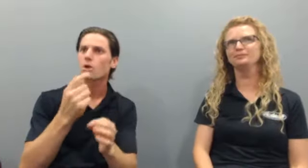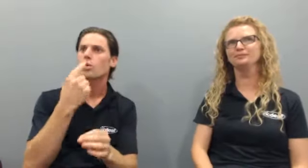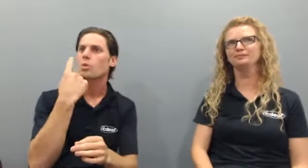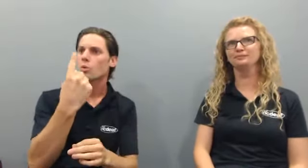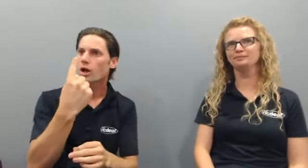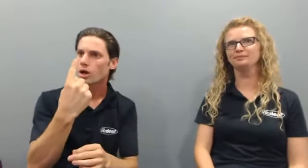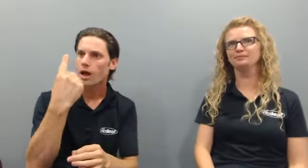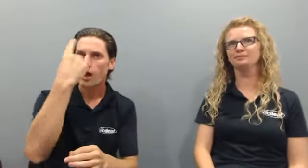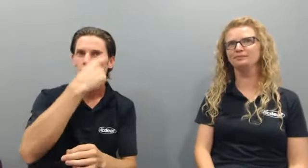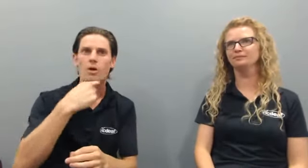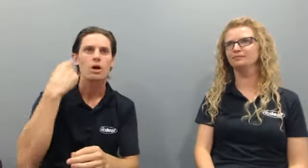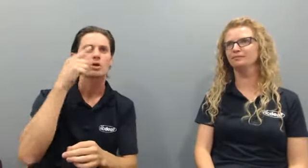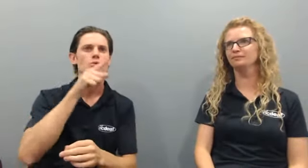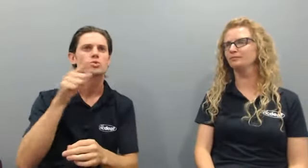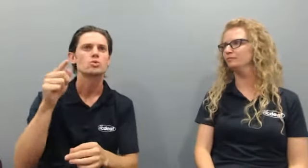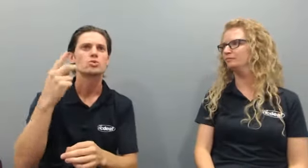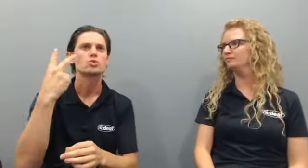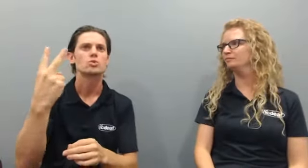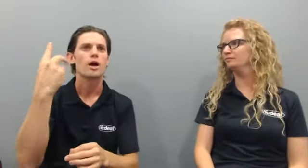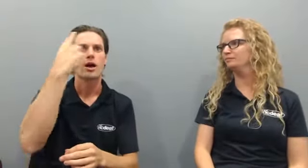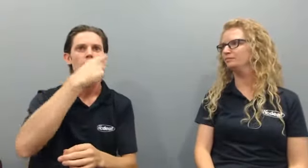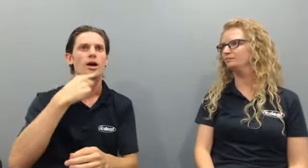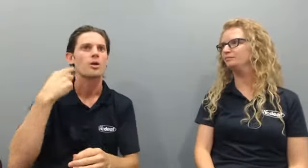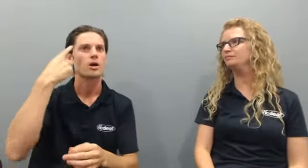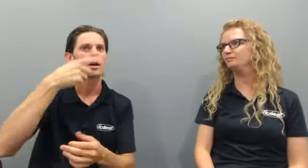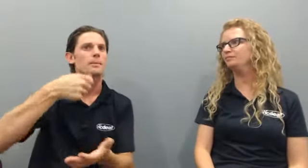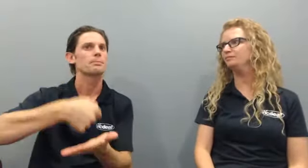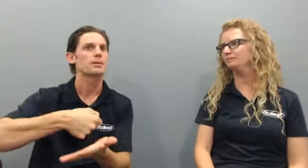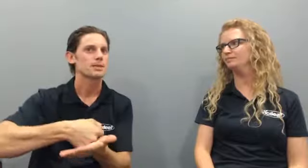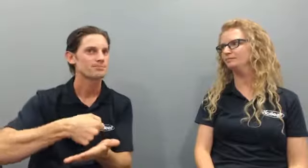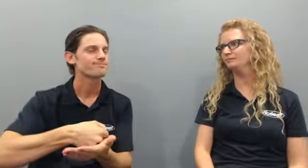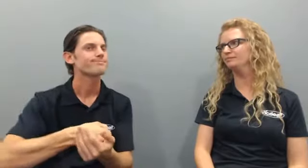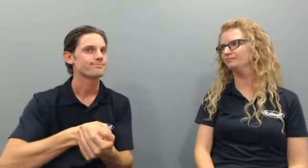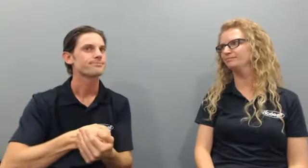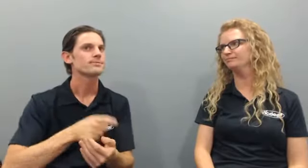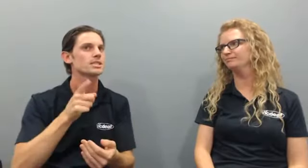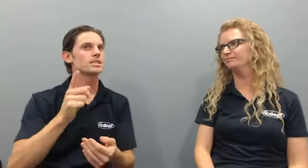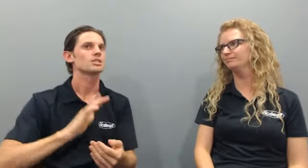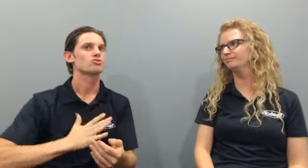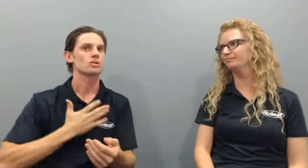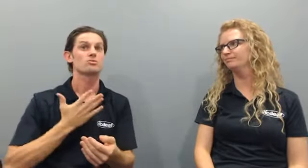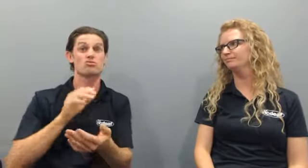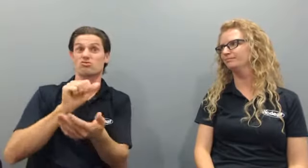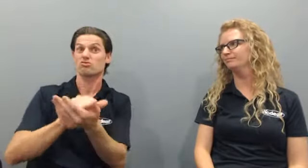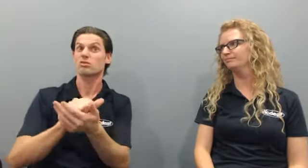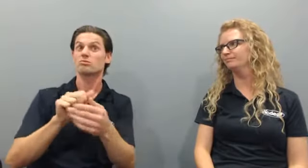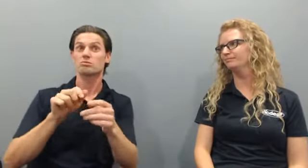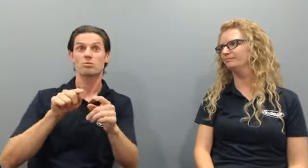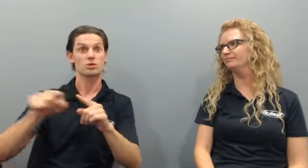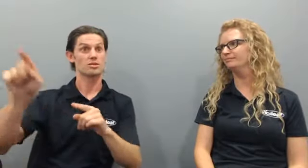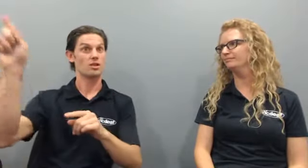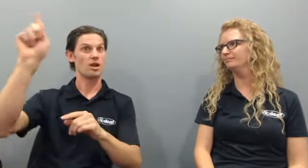Another here is I have to book interpreters for 1 hour's to 2 hour minimum. Yeah, it's interesting, and that is